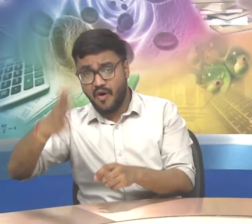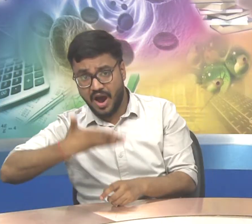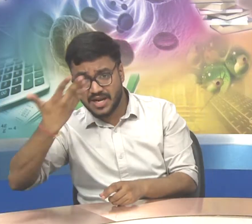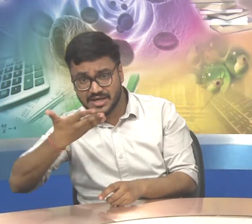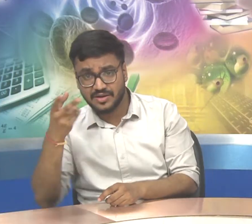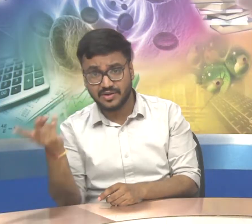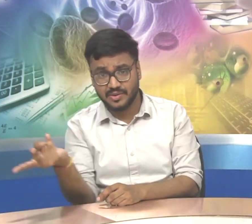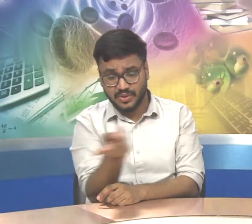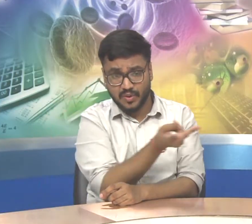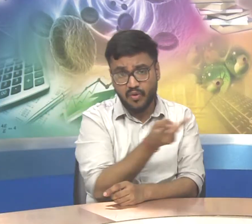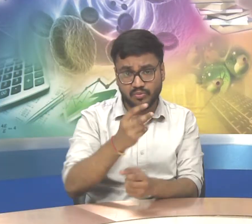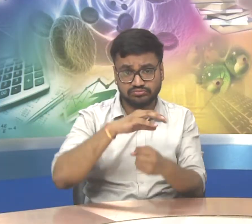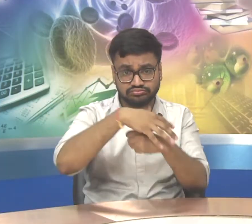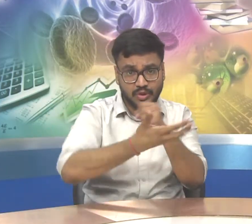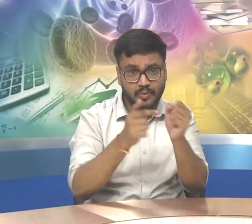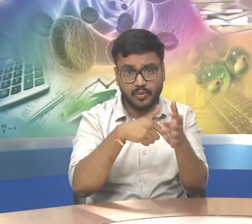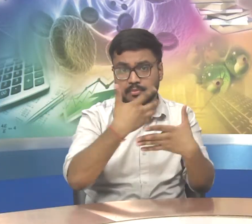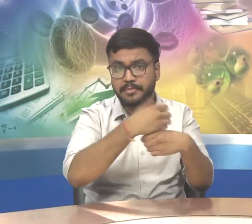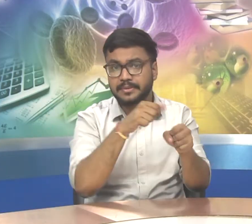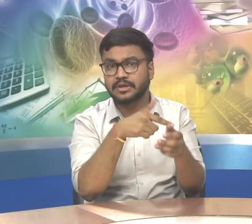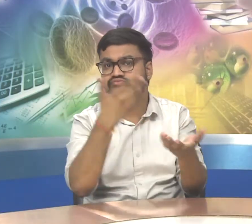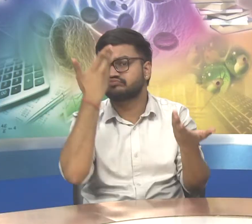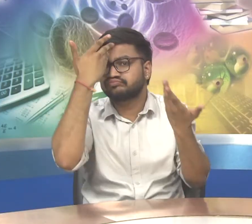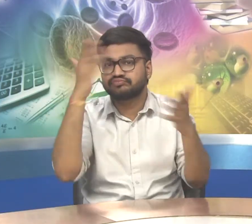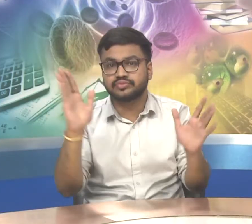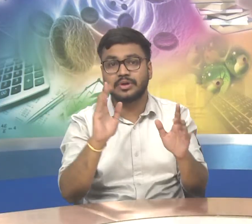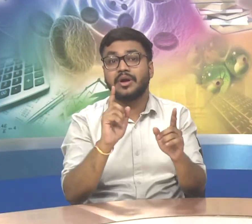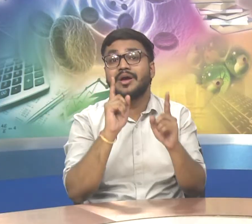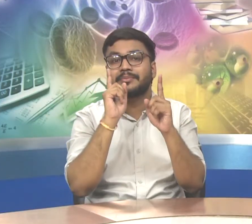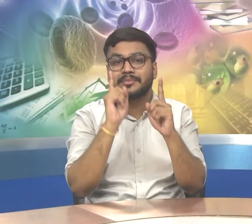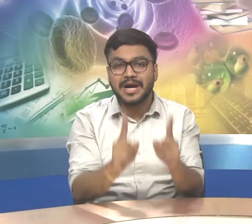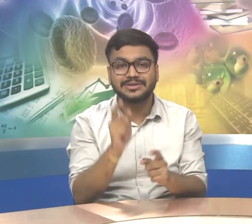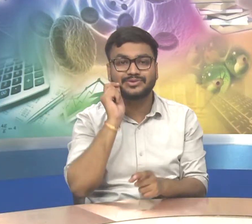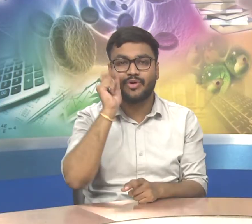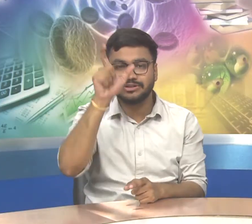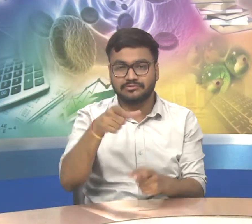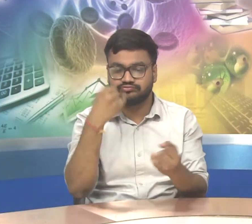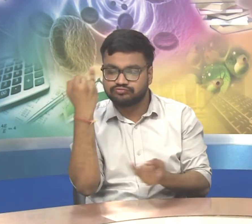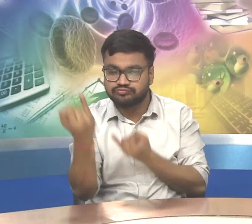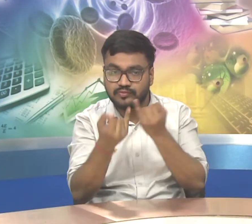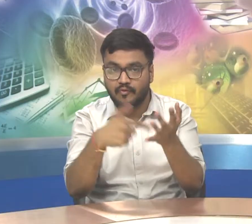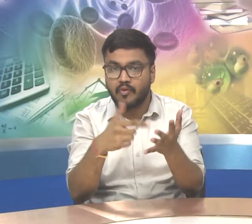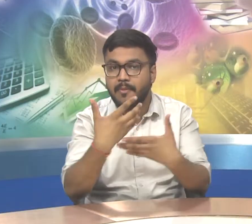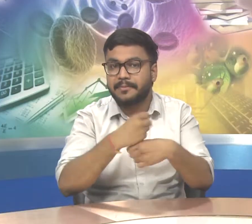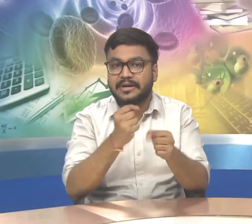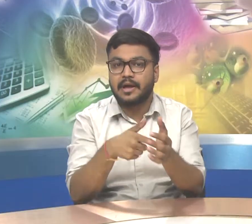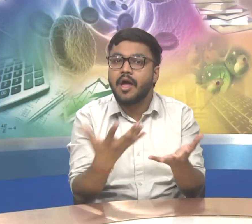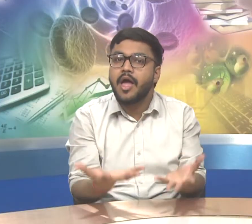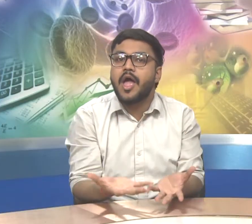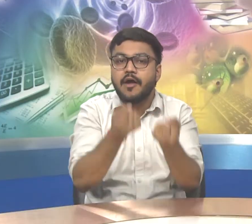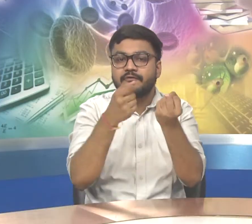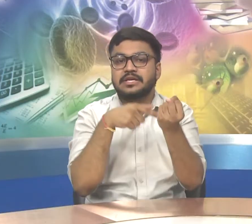Dalton did not know how many hydrogen and oxygen atoms join to make